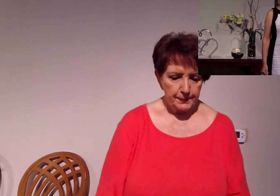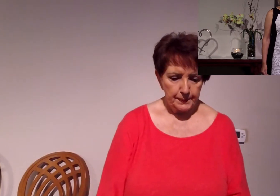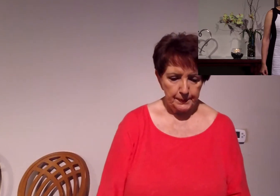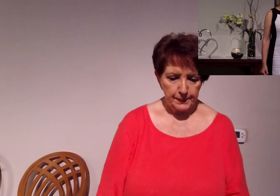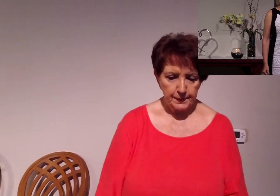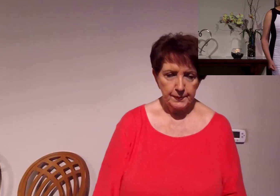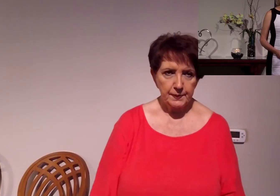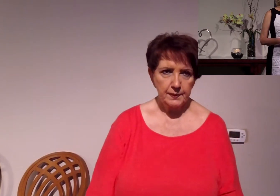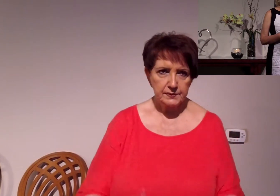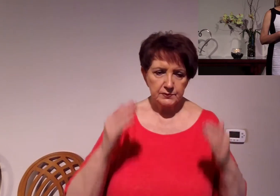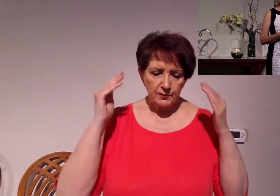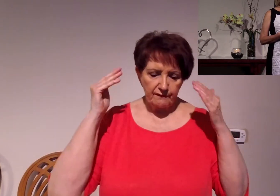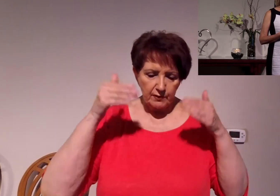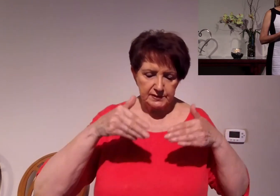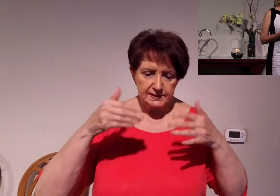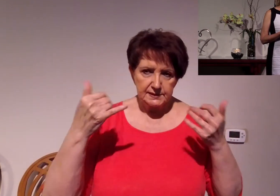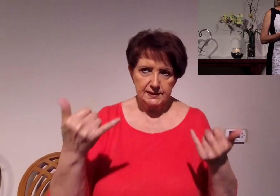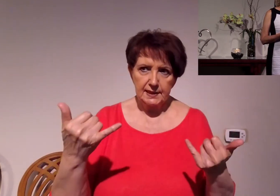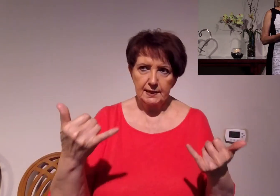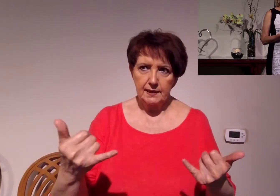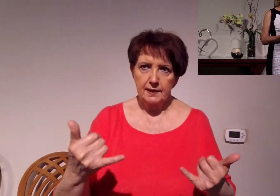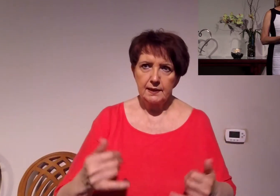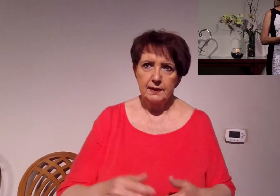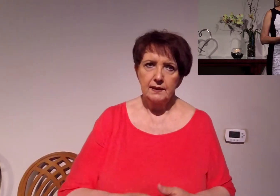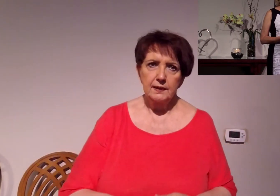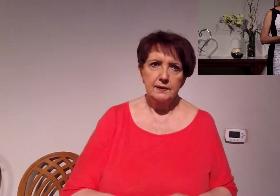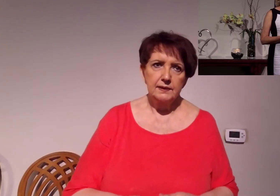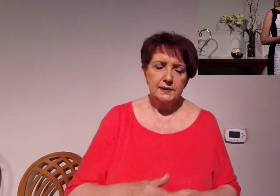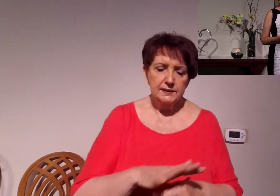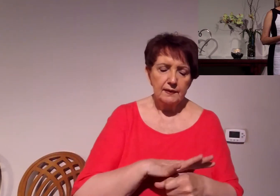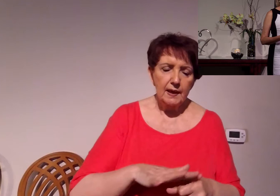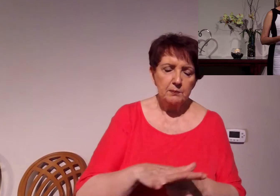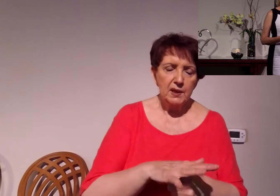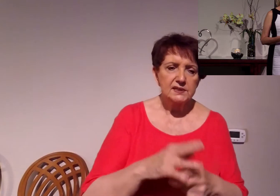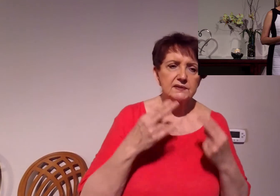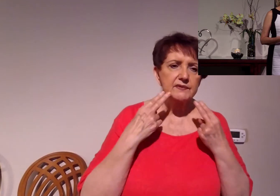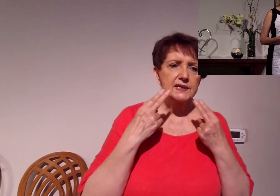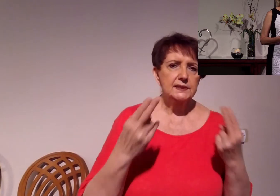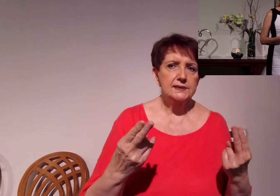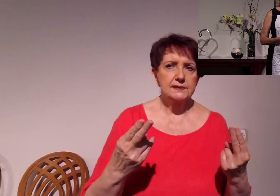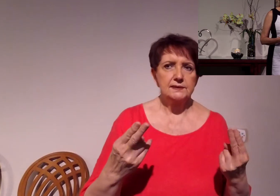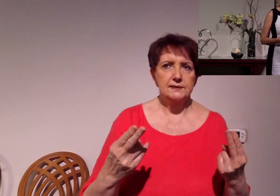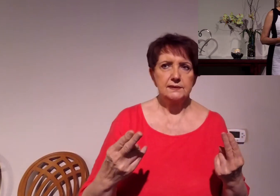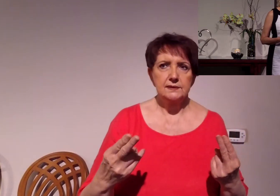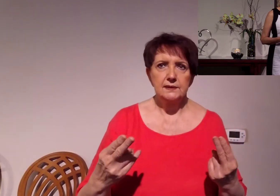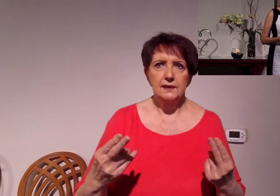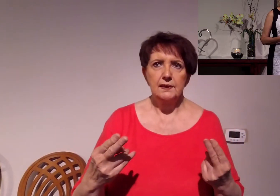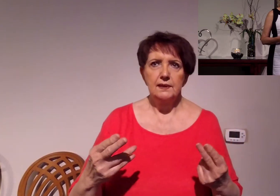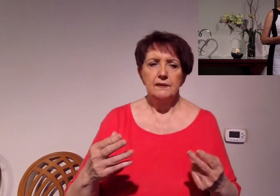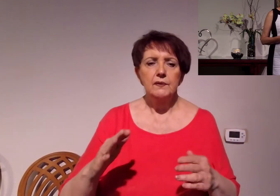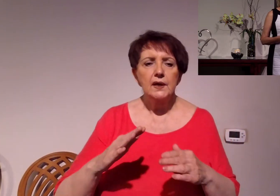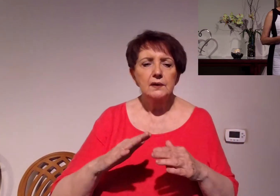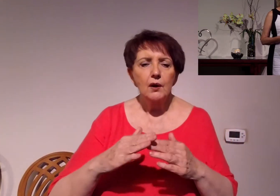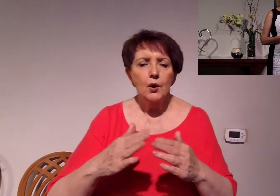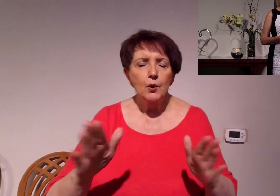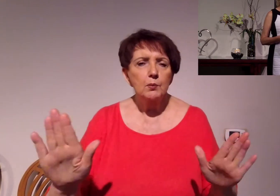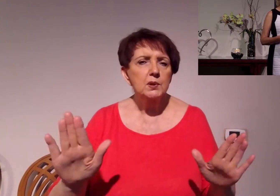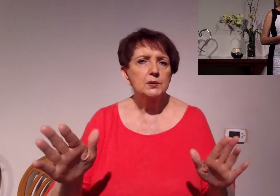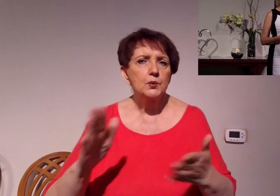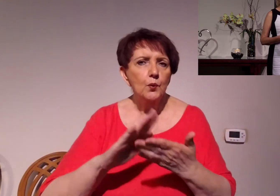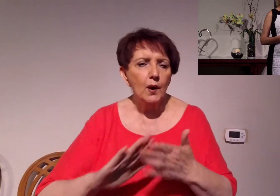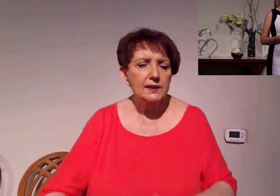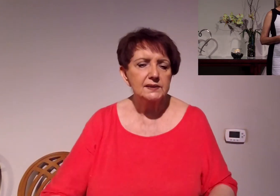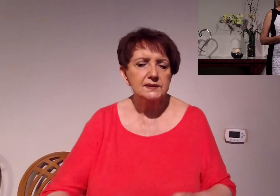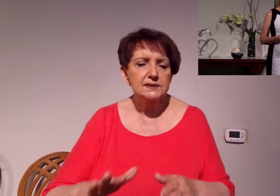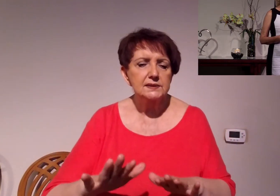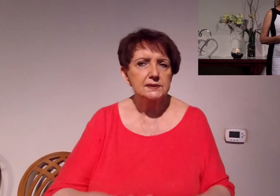So as we go within today, we go into that place of innocence, that open, quiet, still